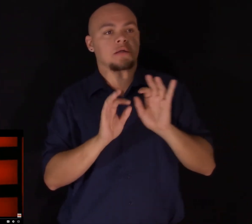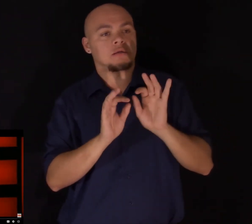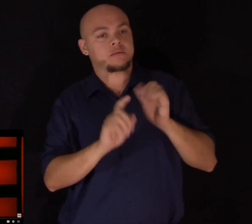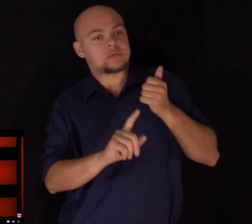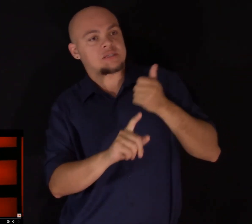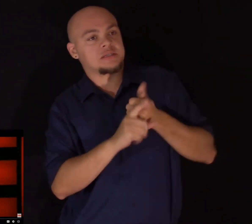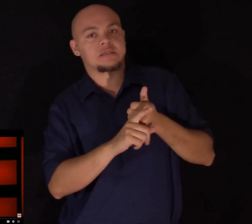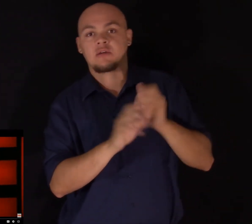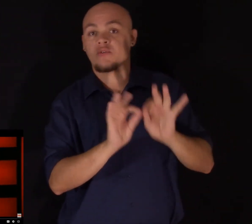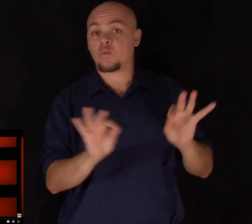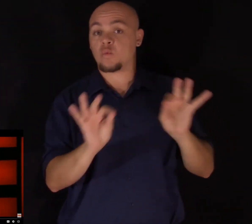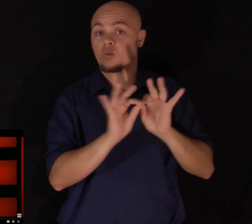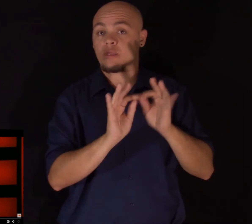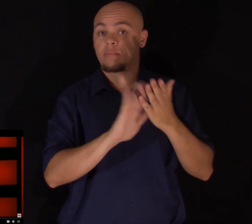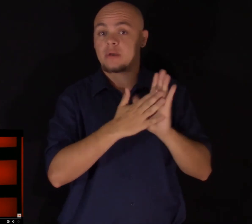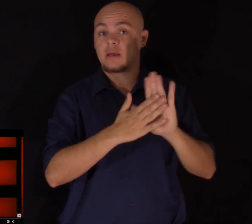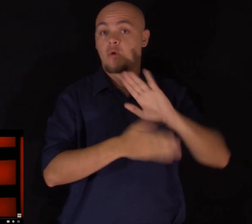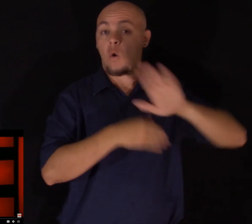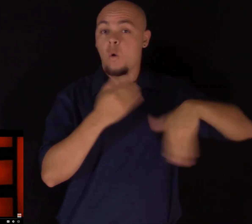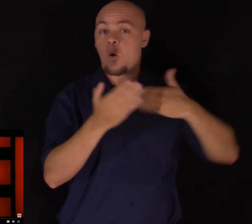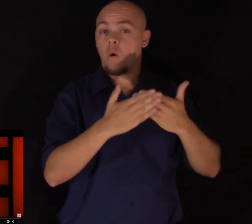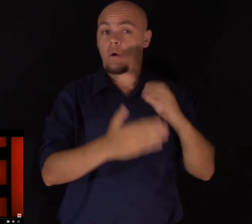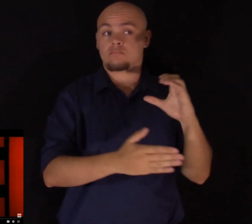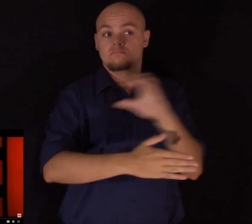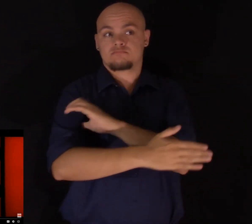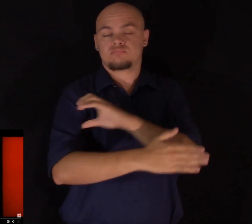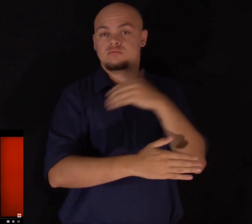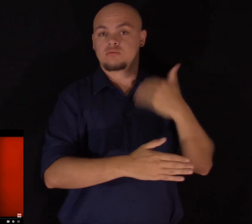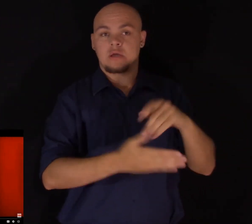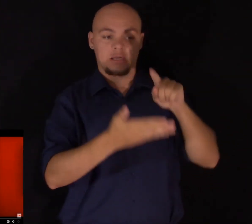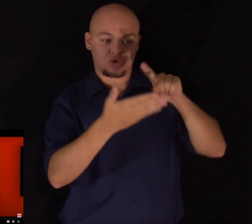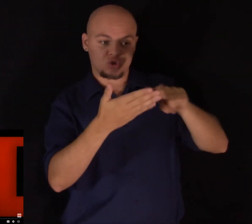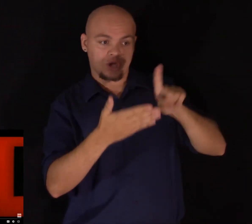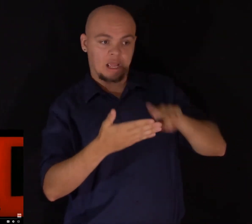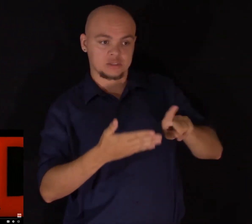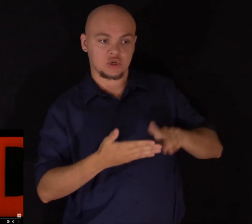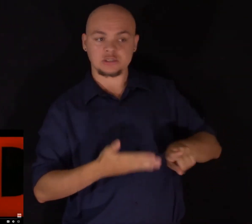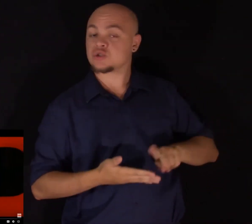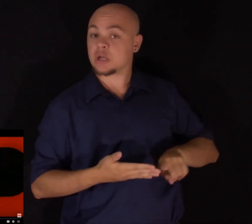all-powerful. And all-powerful folks don't need checklists.